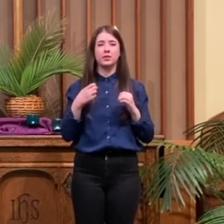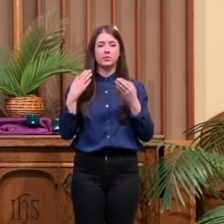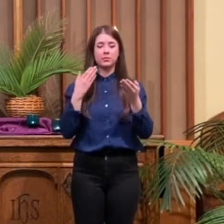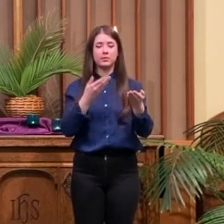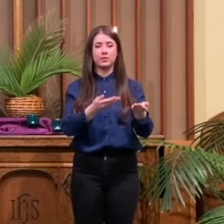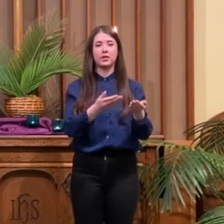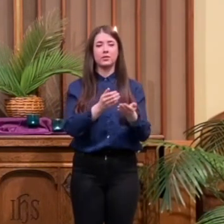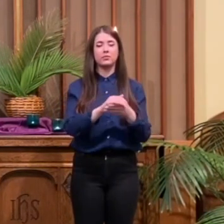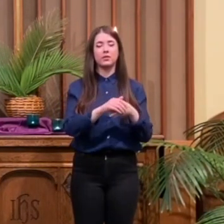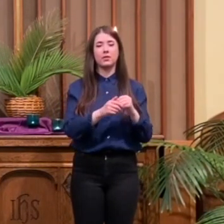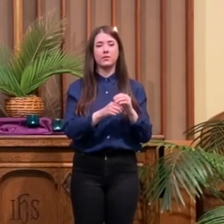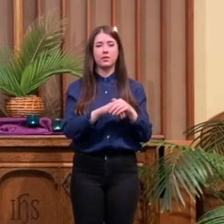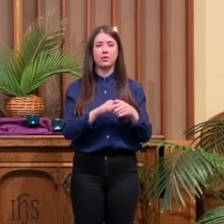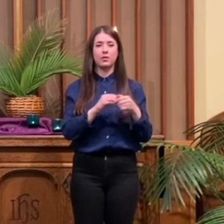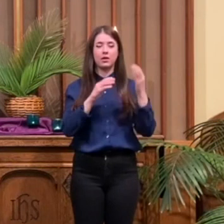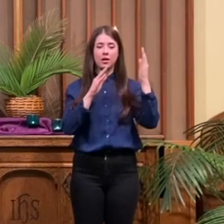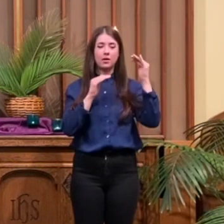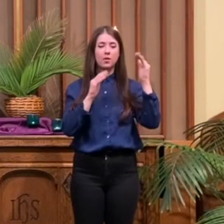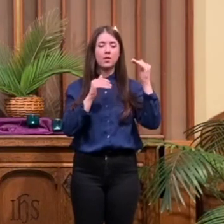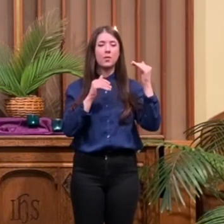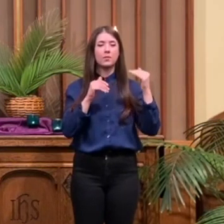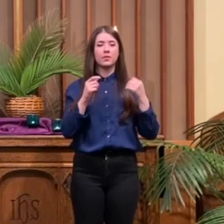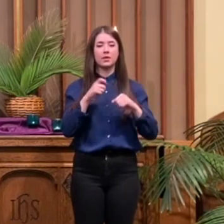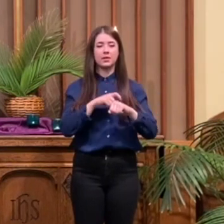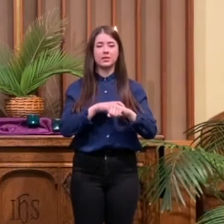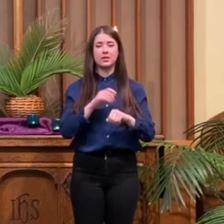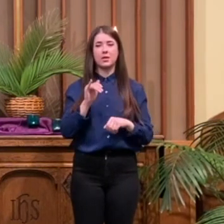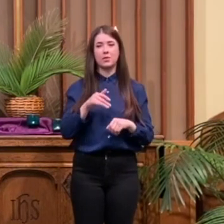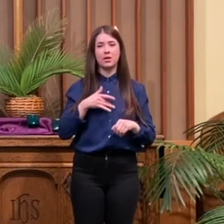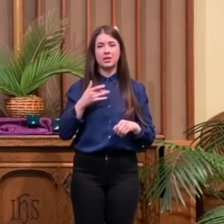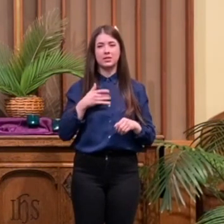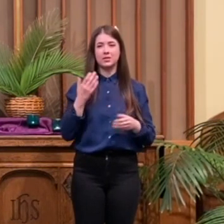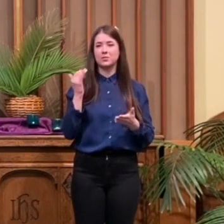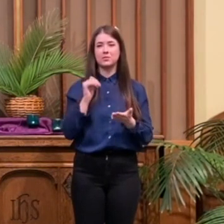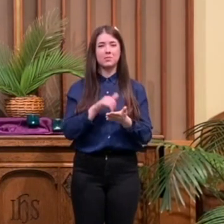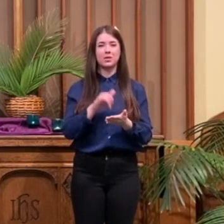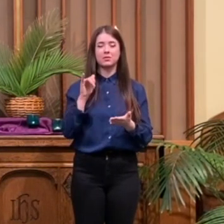comfort and hope in a time where that seems impossible.